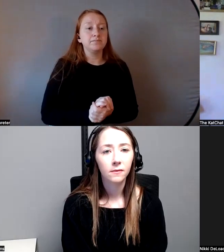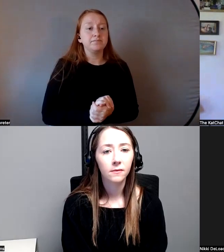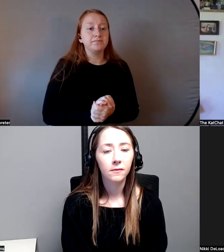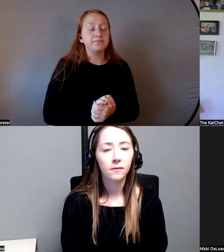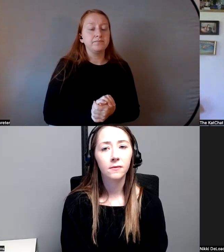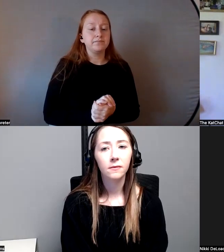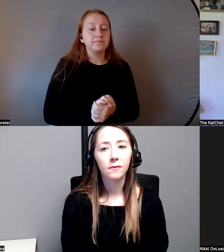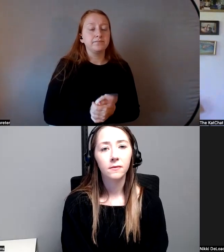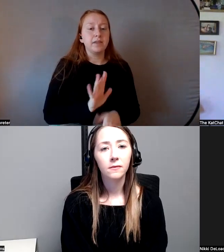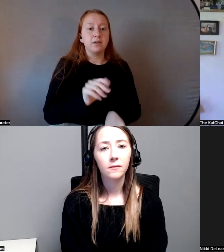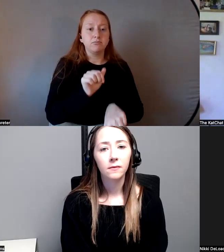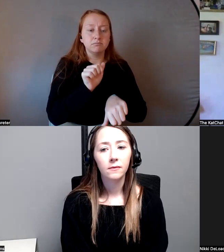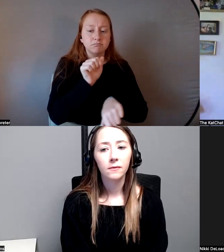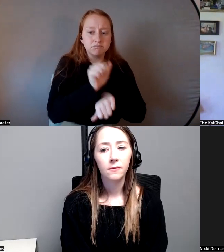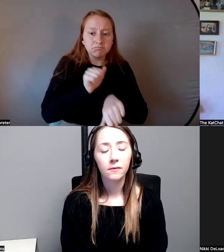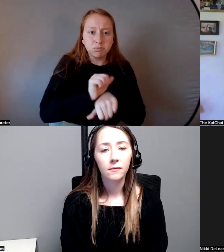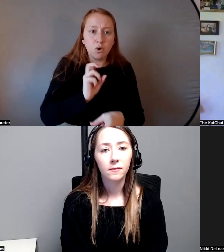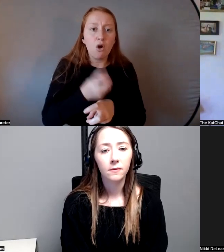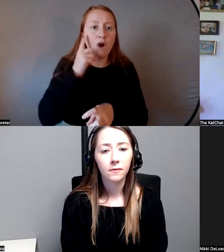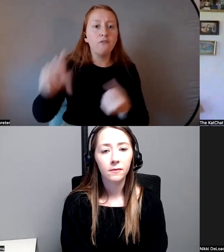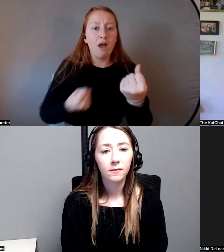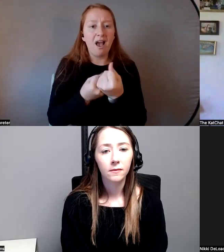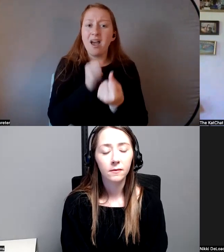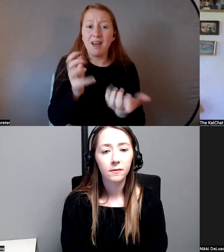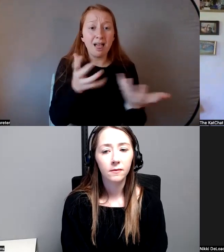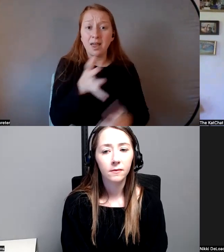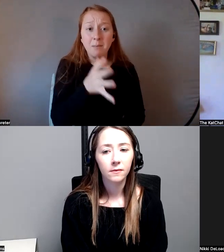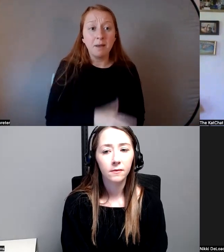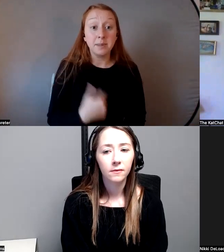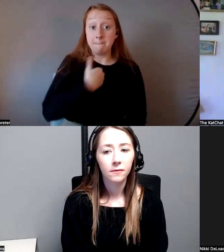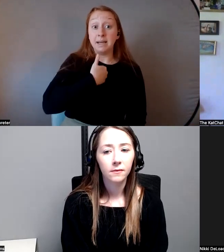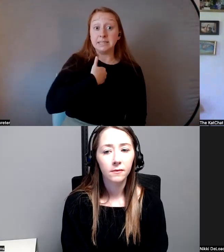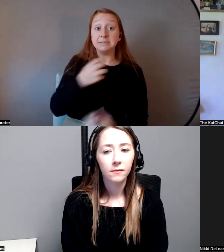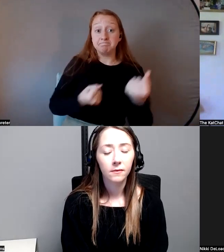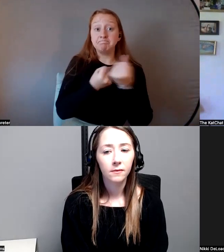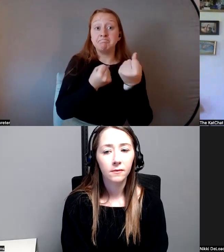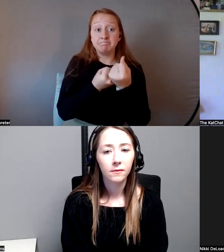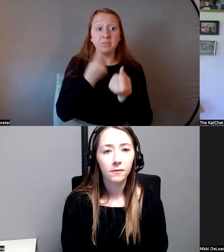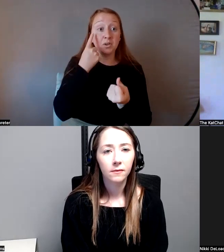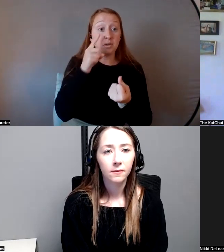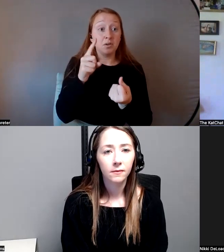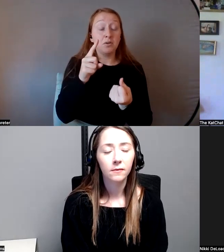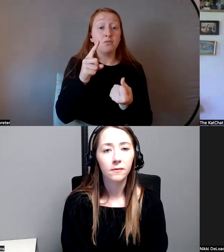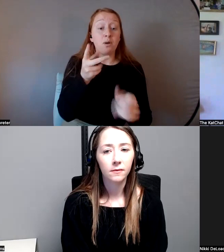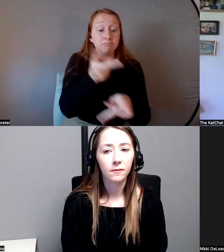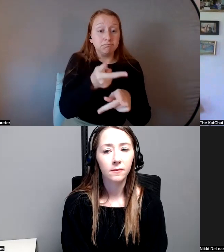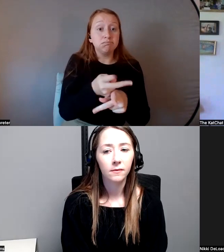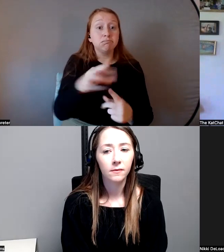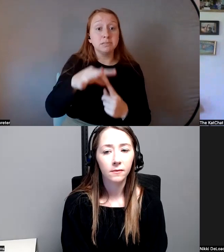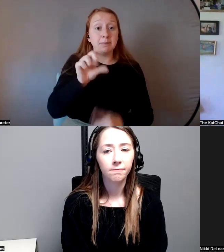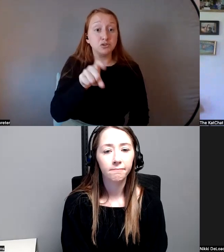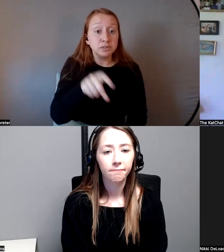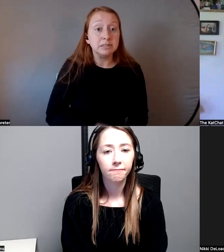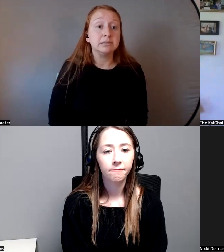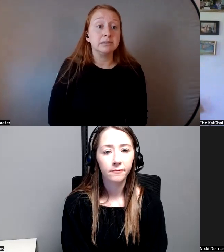time, energy, advocating. I'm a huge advocate for kids with special needs, traumatic